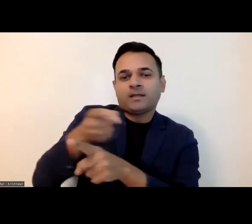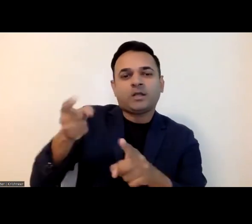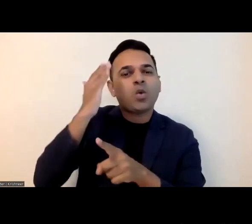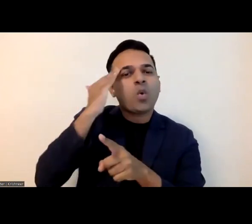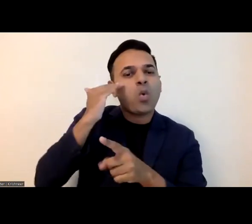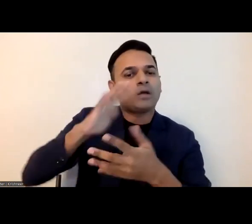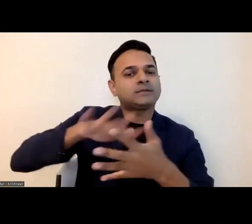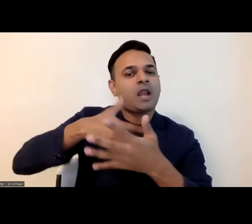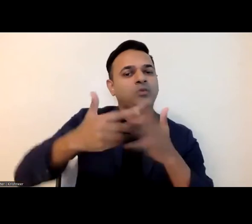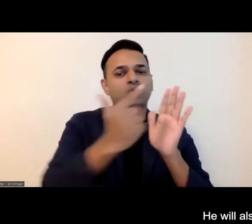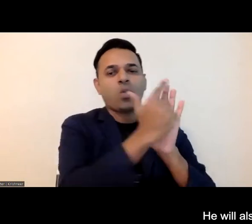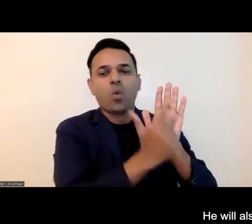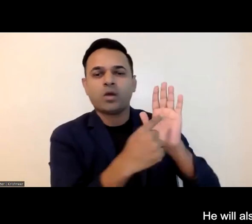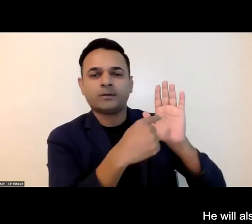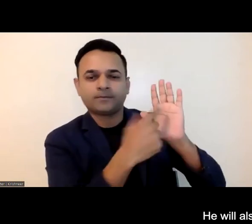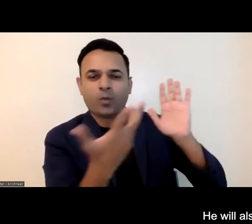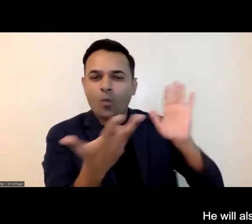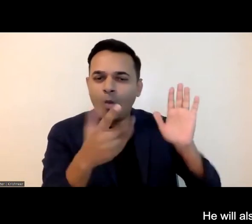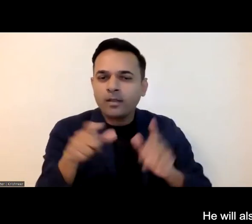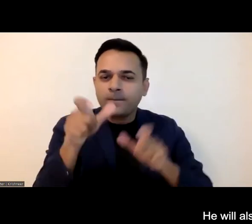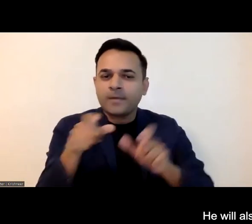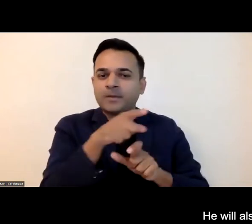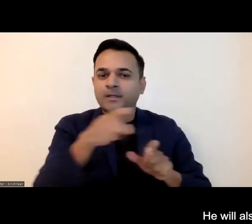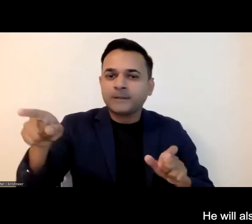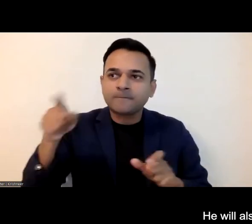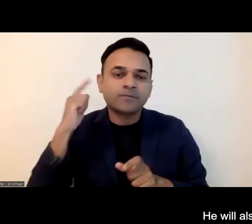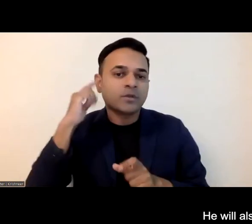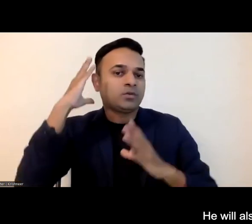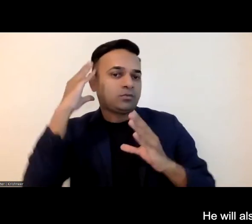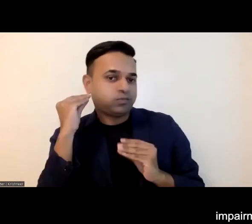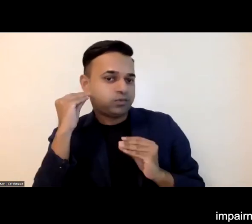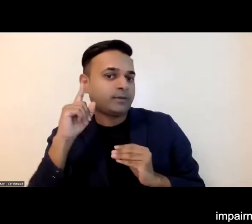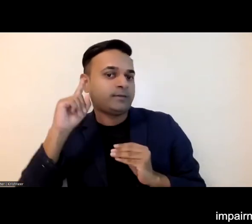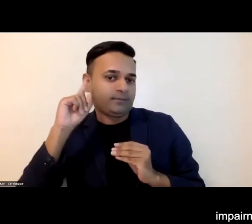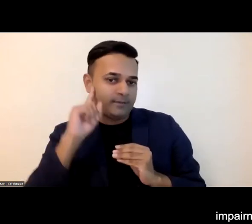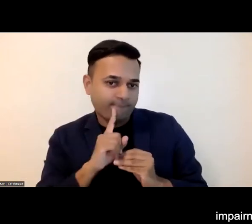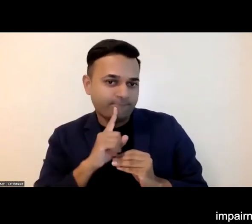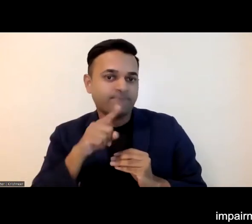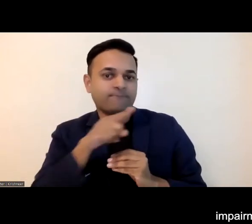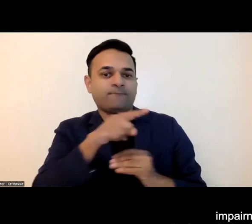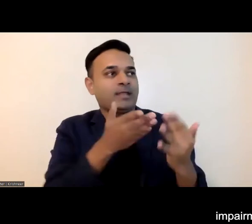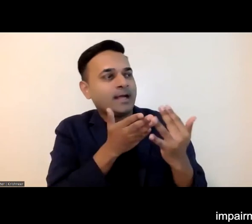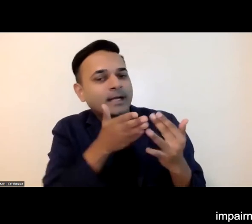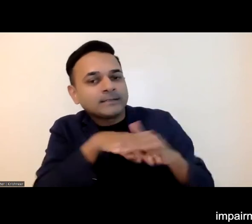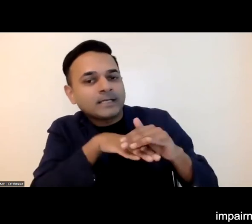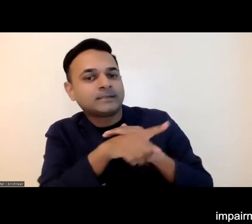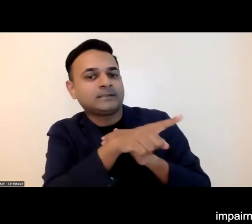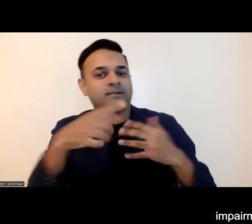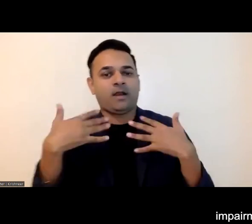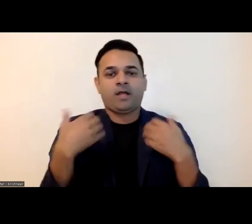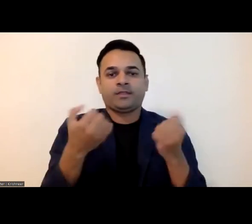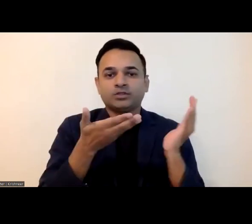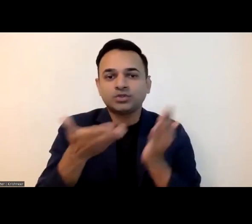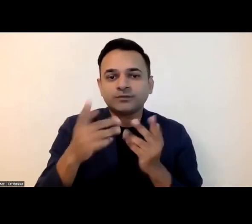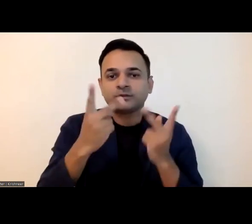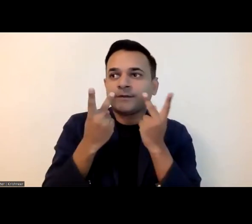any treatment places. He will also share examples of how people with hearing impairment are subject to degrade treatment in Korea and